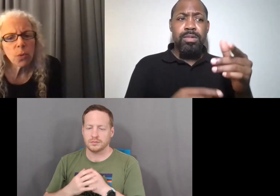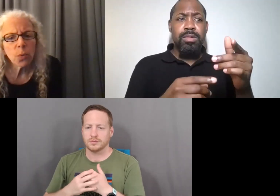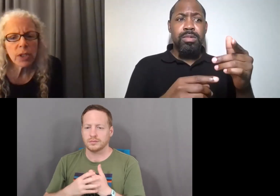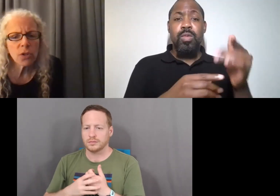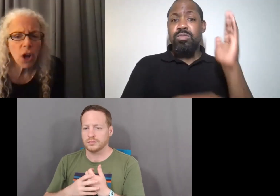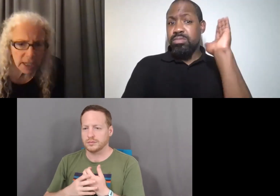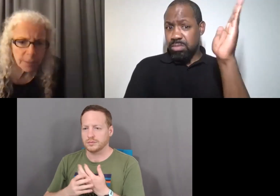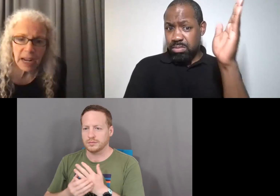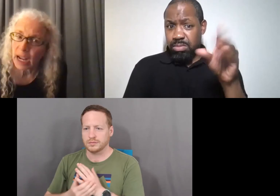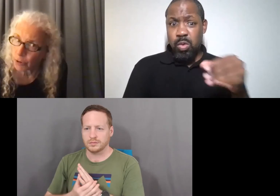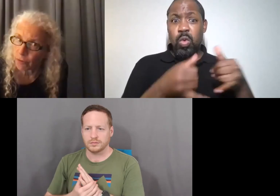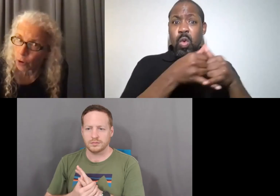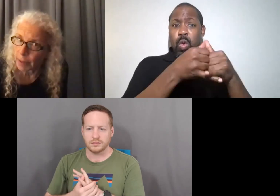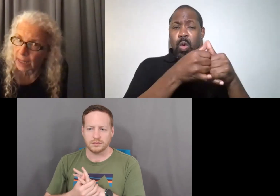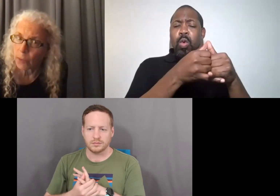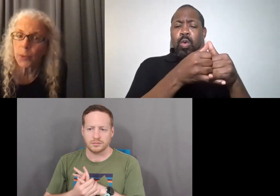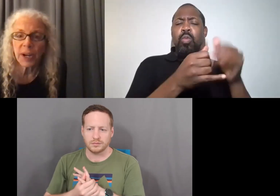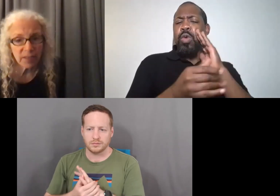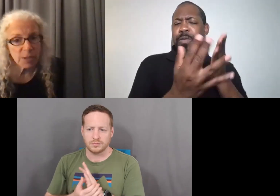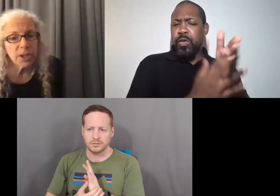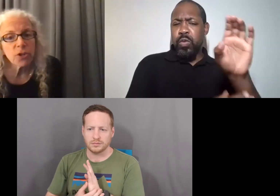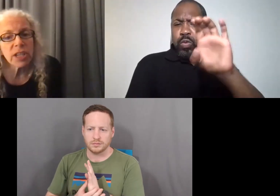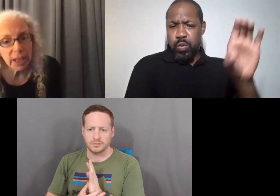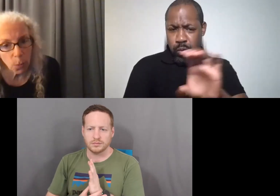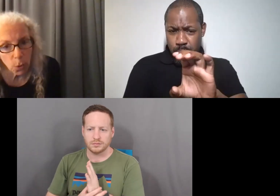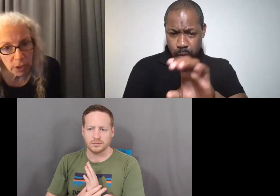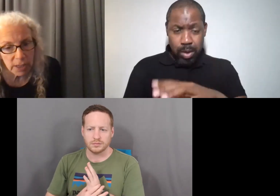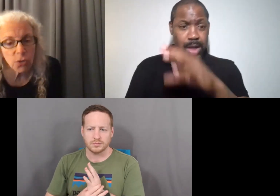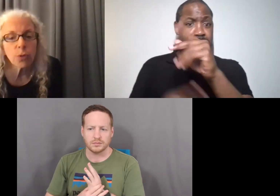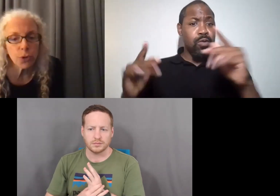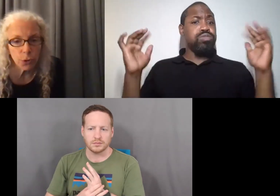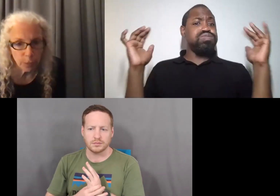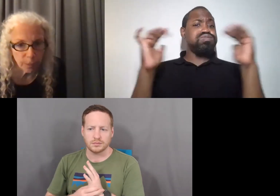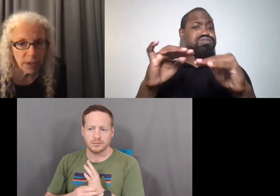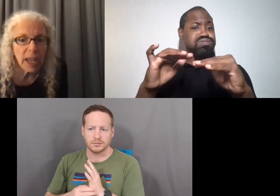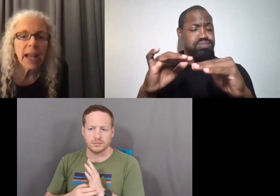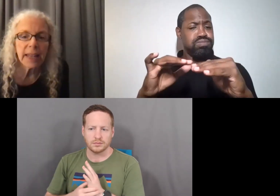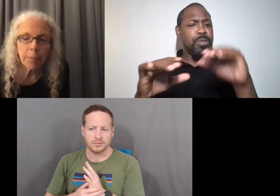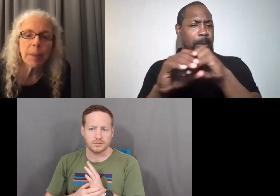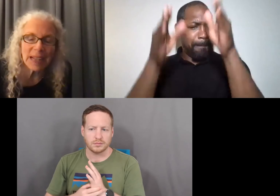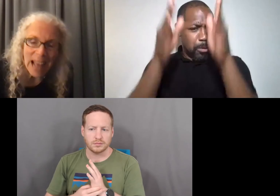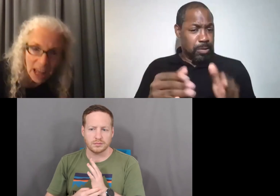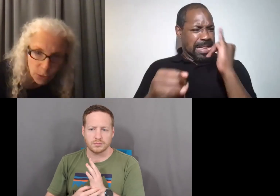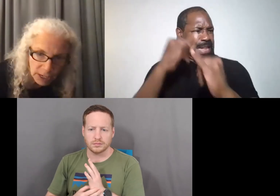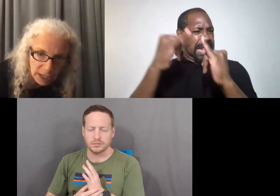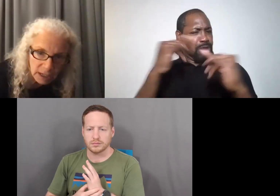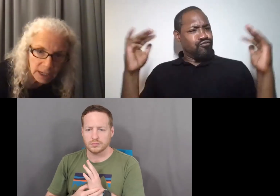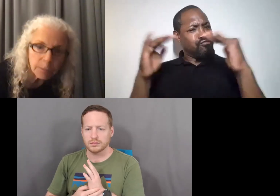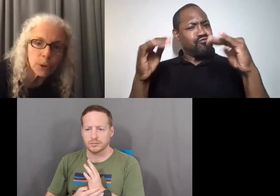we talked about a hybrid format, that we would have the speakers and the awards through Zoom, and then people gathering in